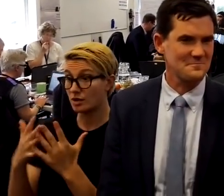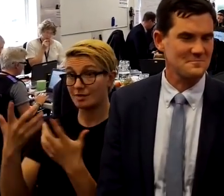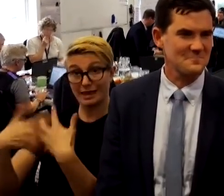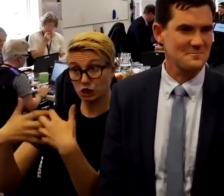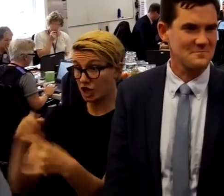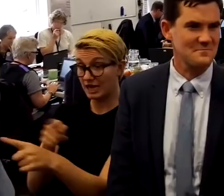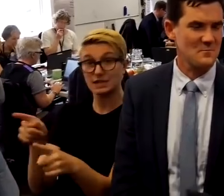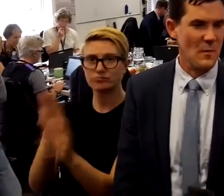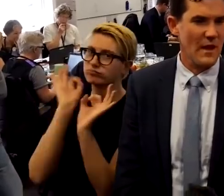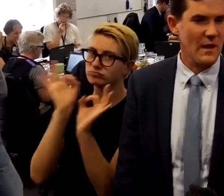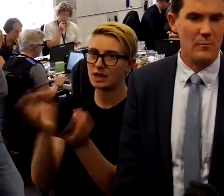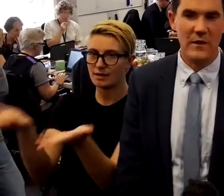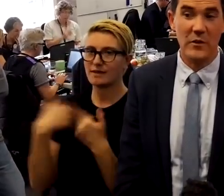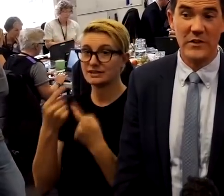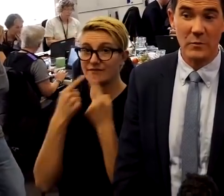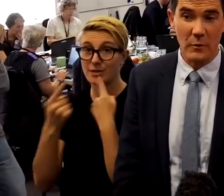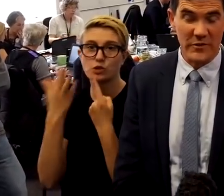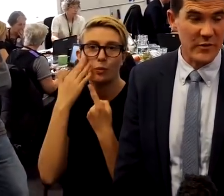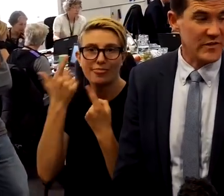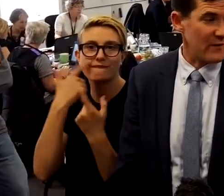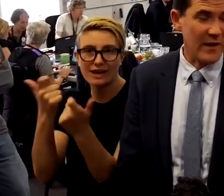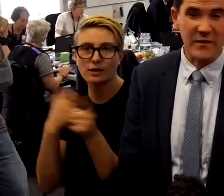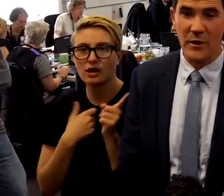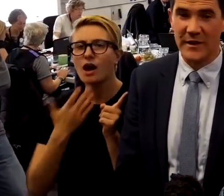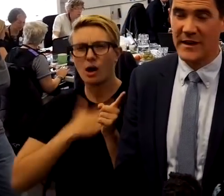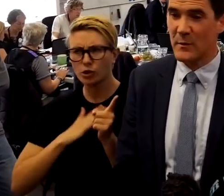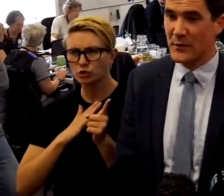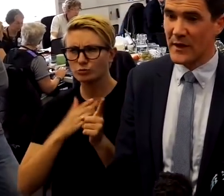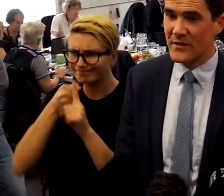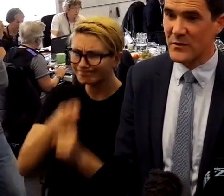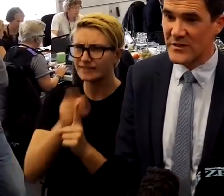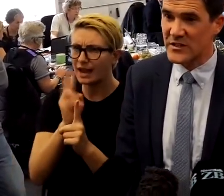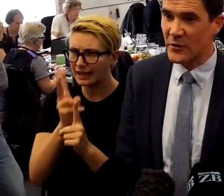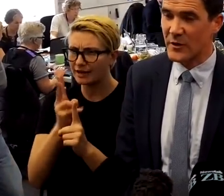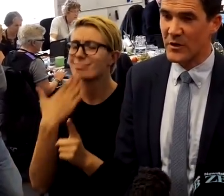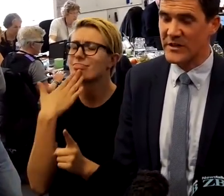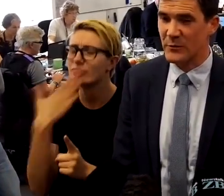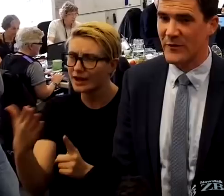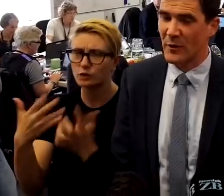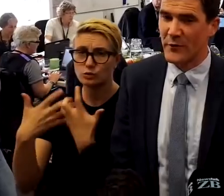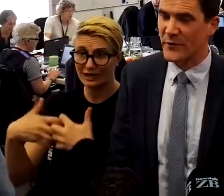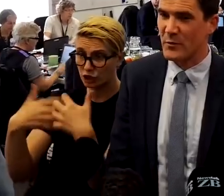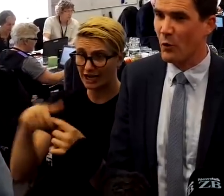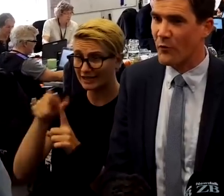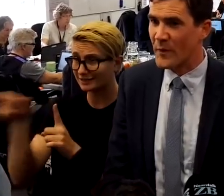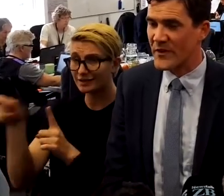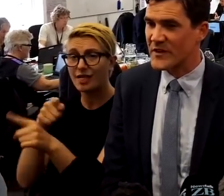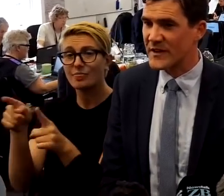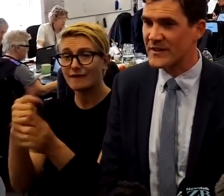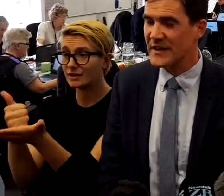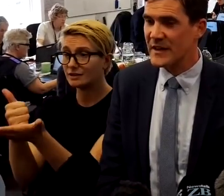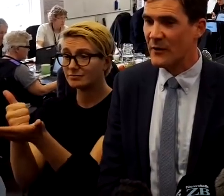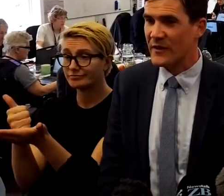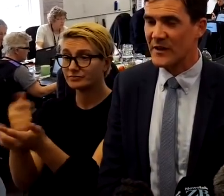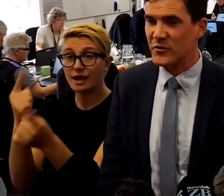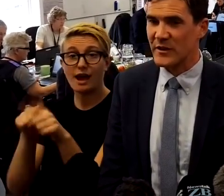with any issues as they find them. And I want to stress that fact as well. Again, a big thanks to the engineering community. We've had offers of support from other